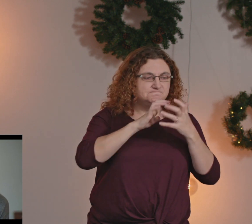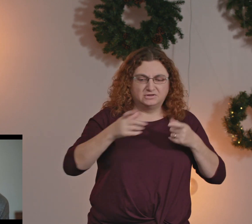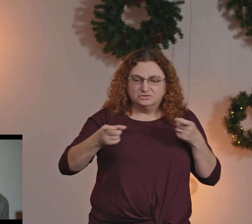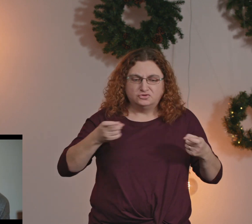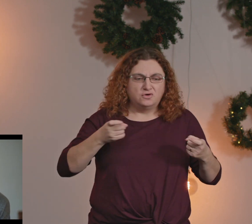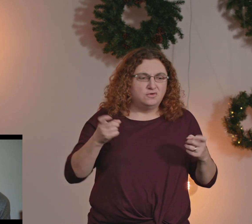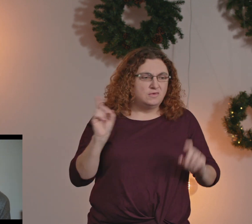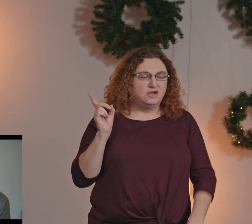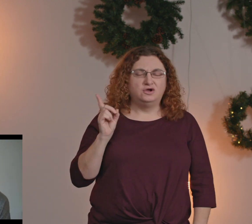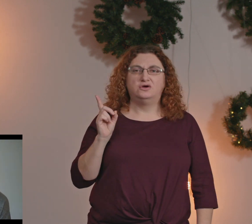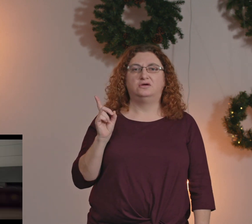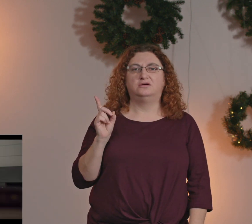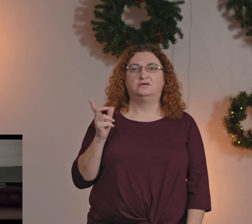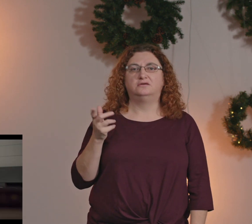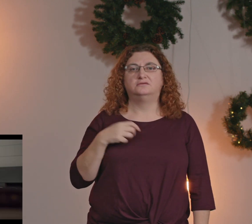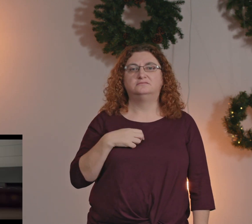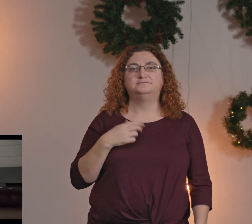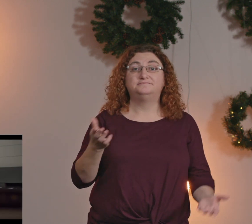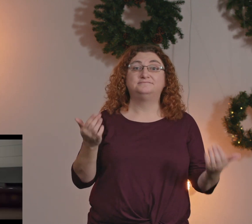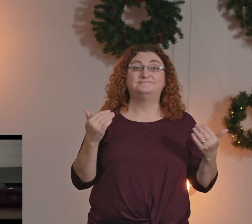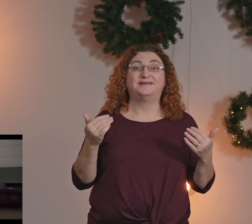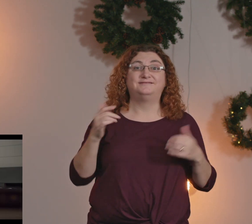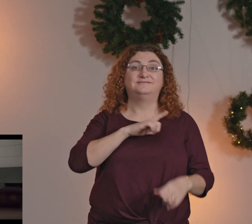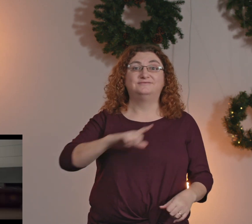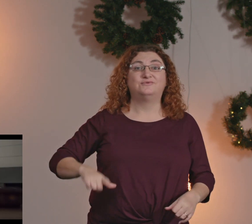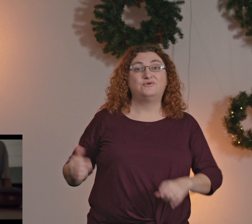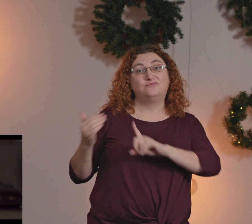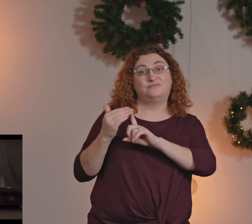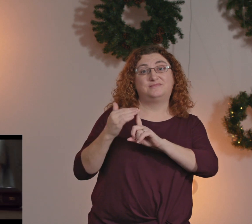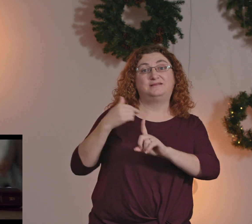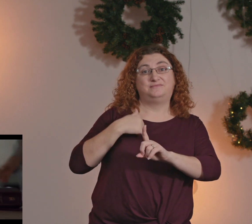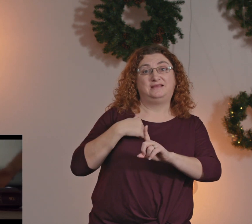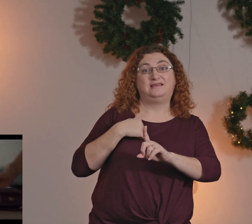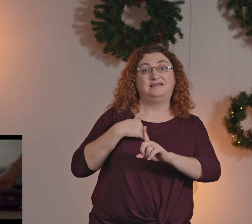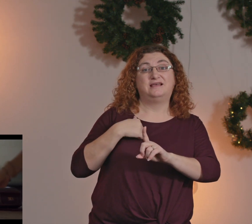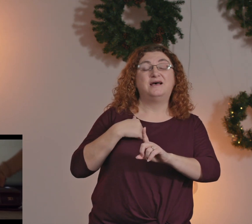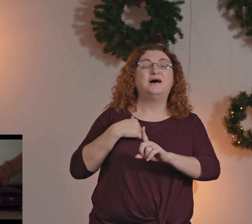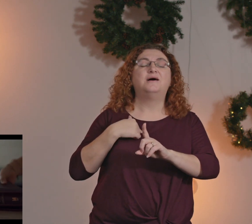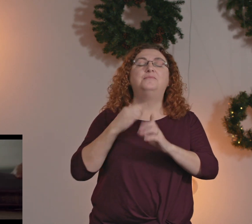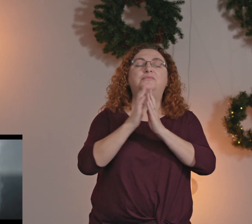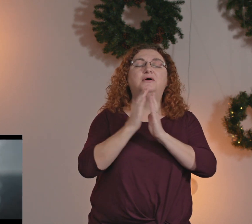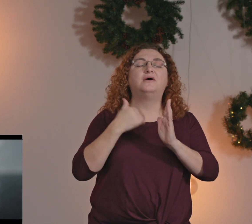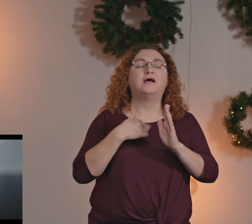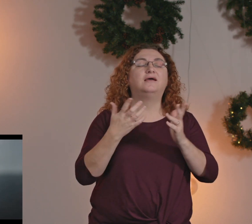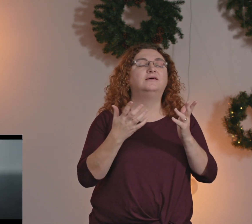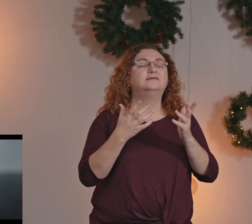and autonomy. Then the Lord reminded me of a prayer I had prayed in February, just weeks before everything